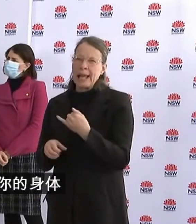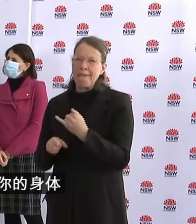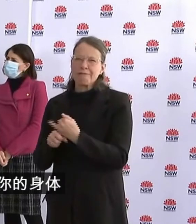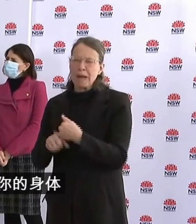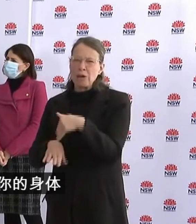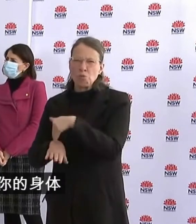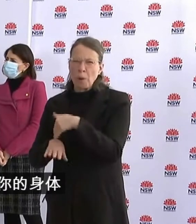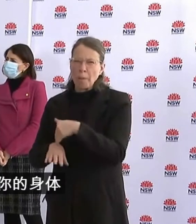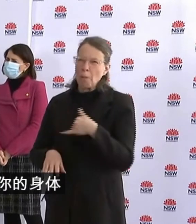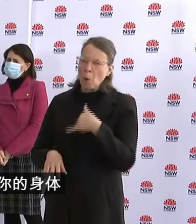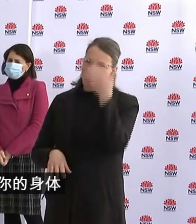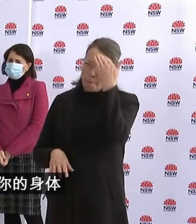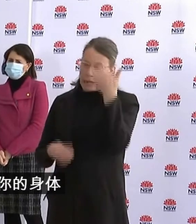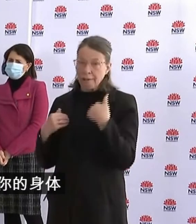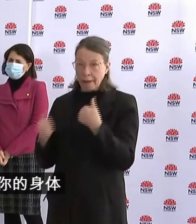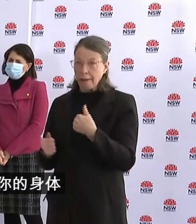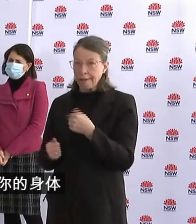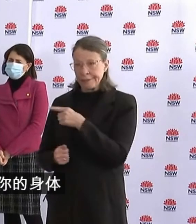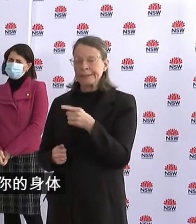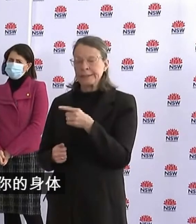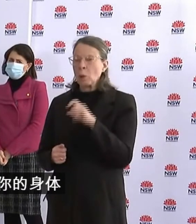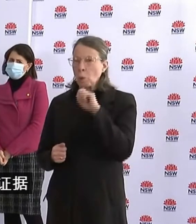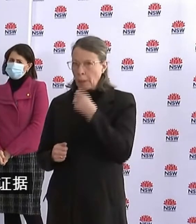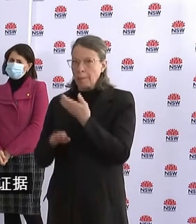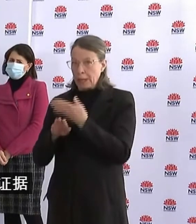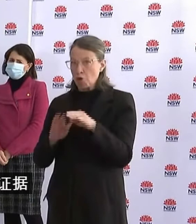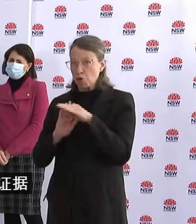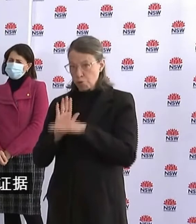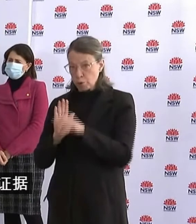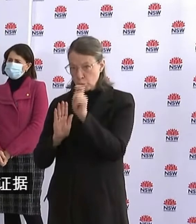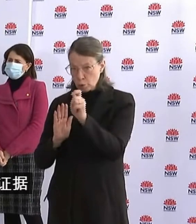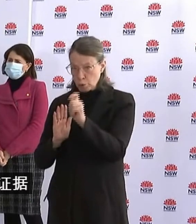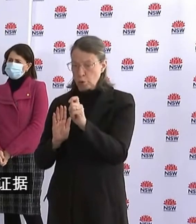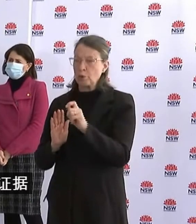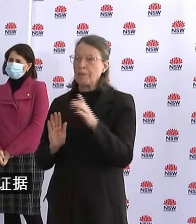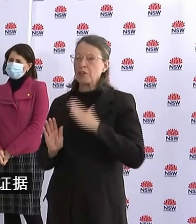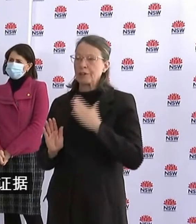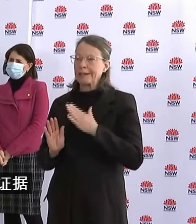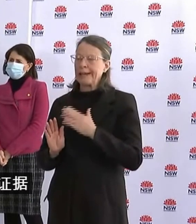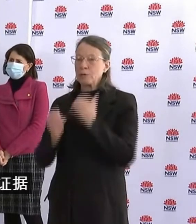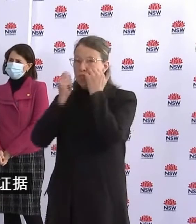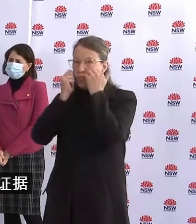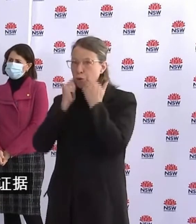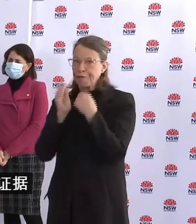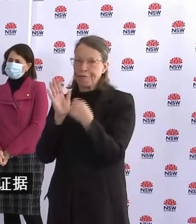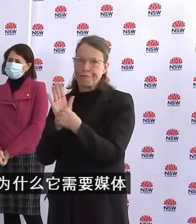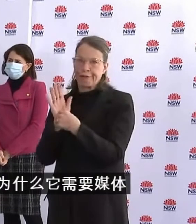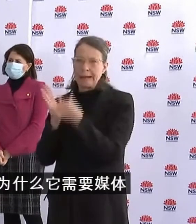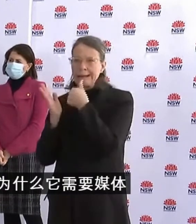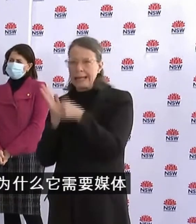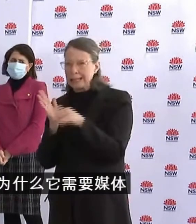will be required to have on your body, in your possession, a letter or other evidence from a registered medical